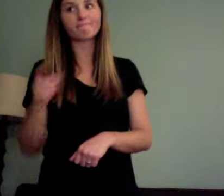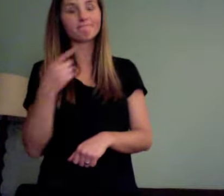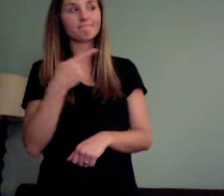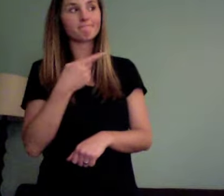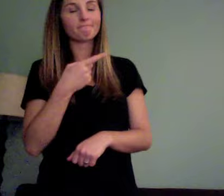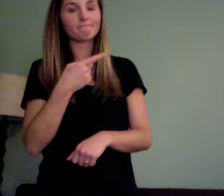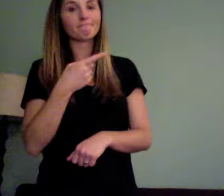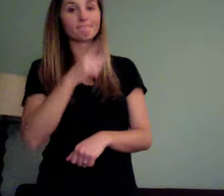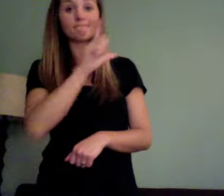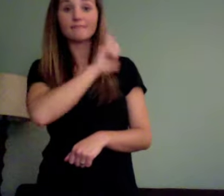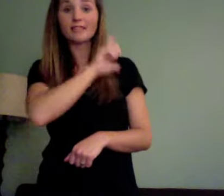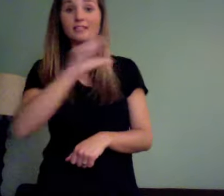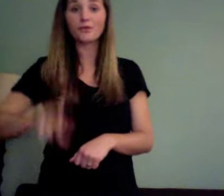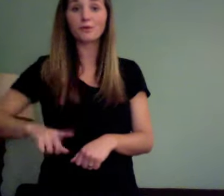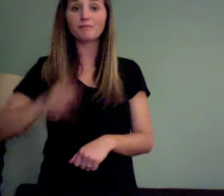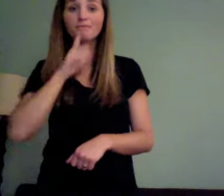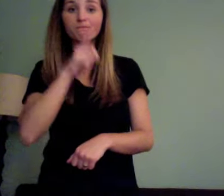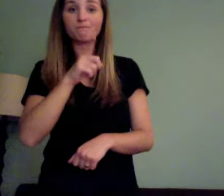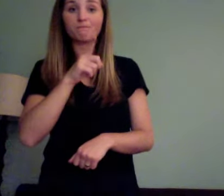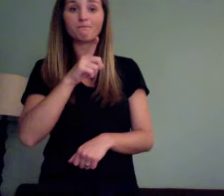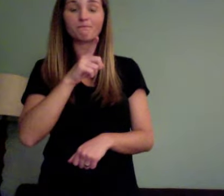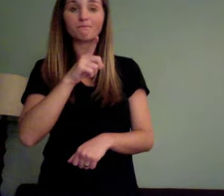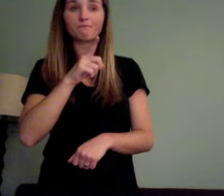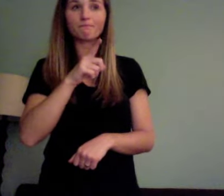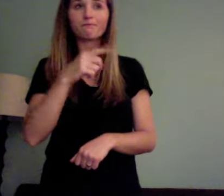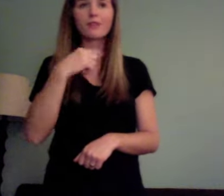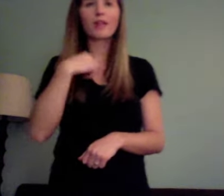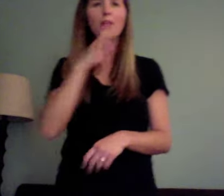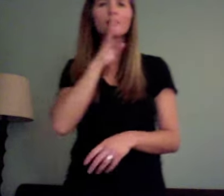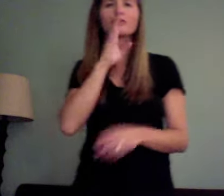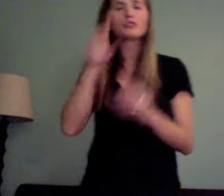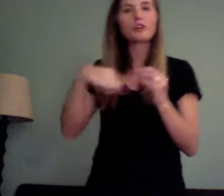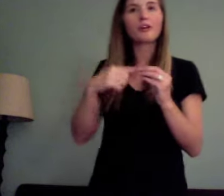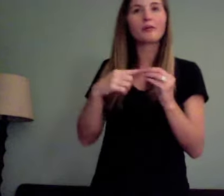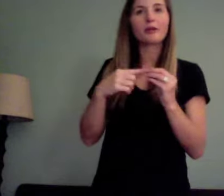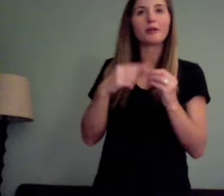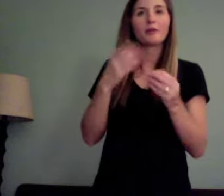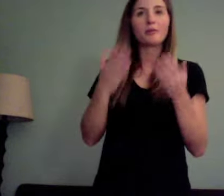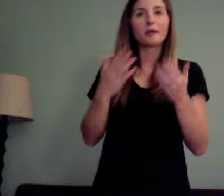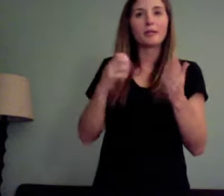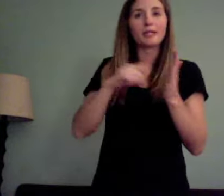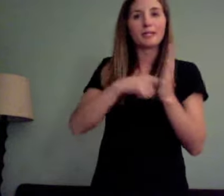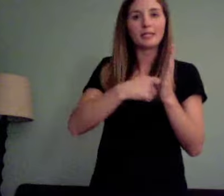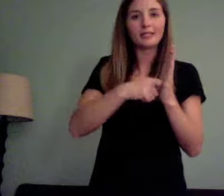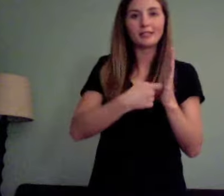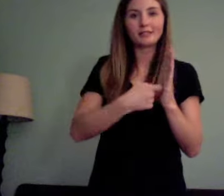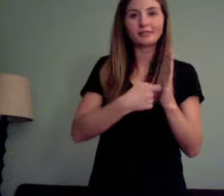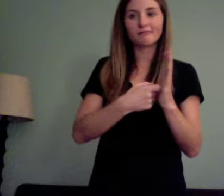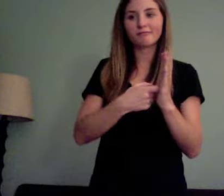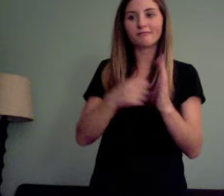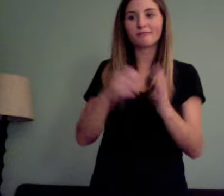the Lord. You know, I was talking about maybe the keys or a car seat or a bulletin or a diploma or a baby or a song.